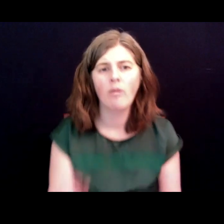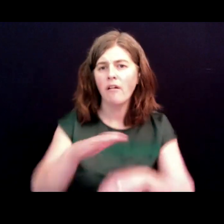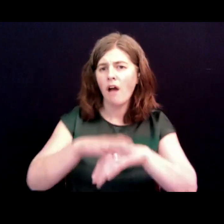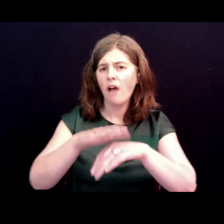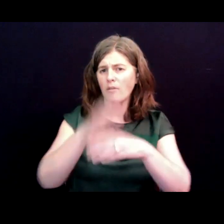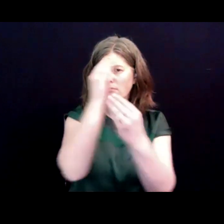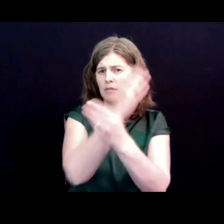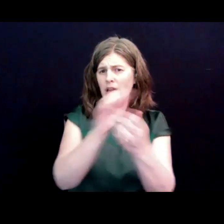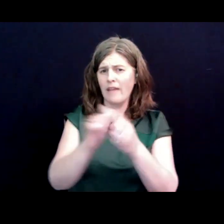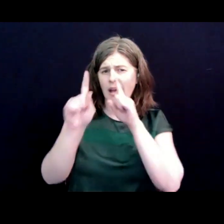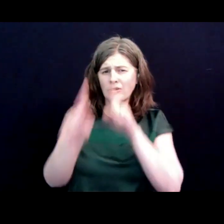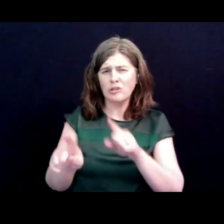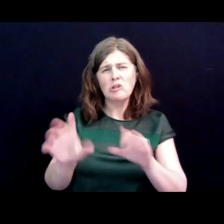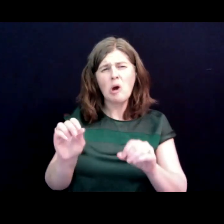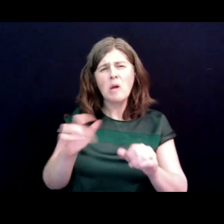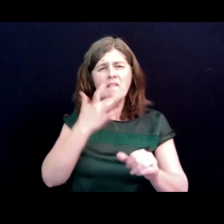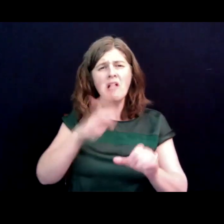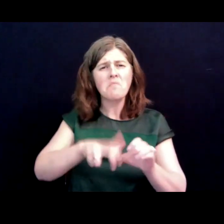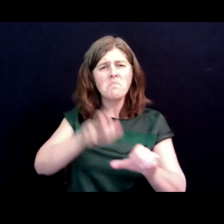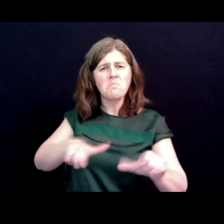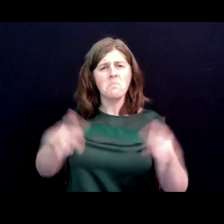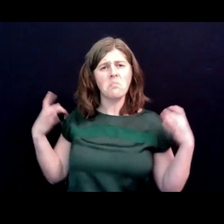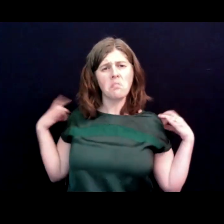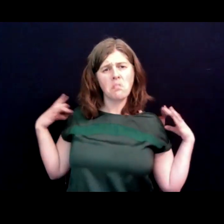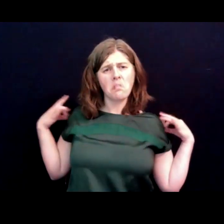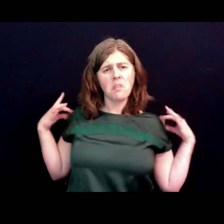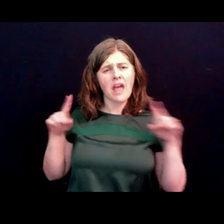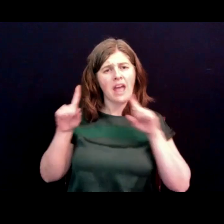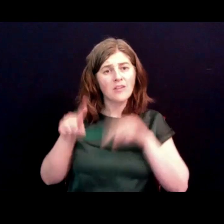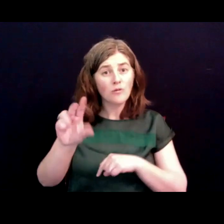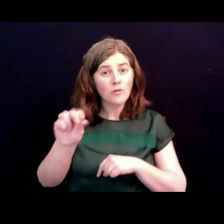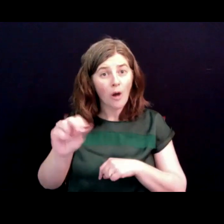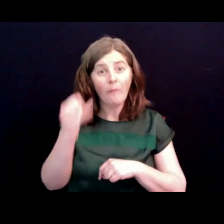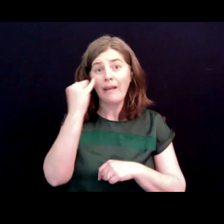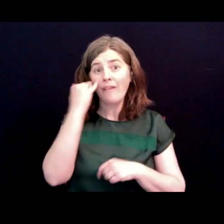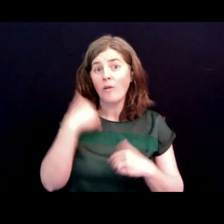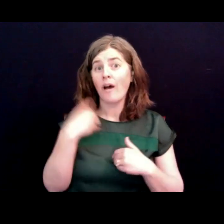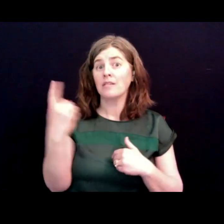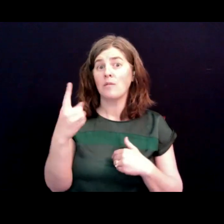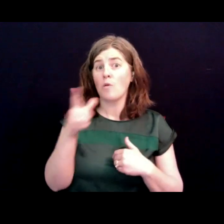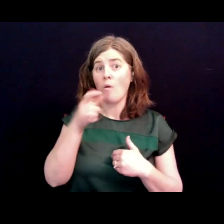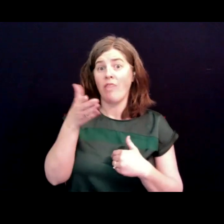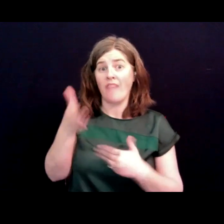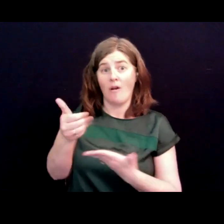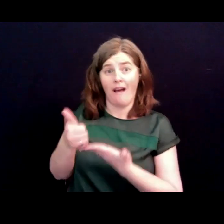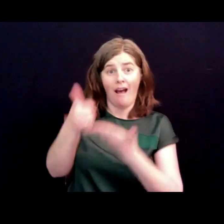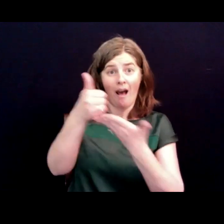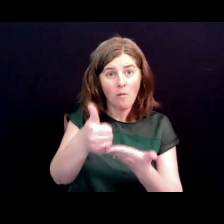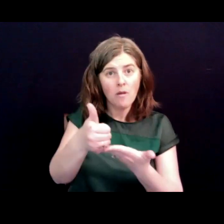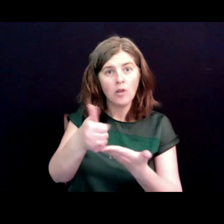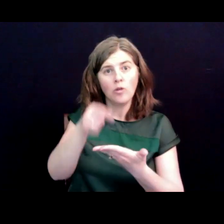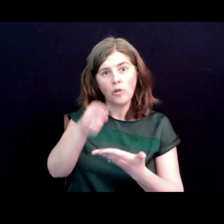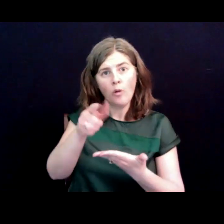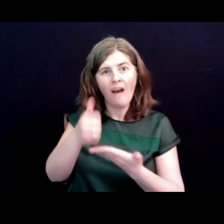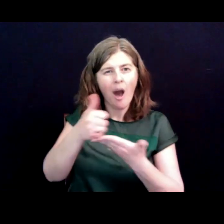No, it's not a cop-out answer as long as you have someone that's helping you and your team